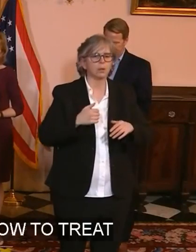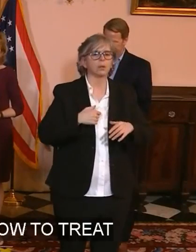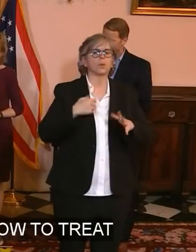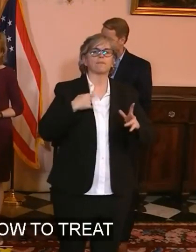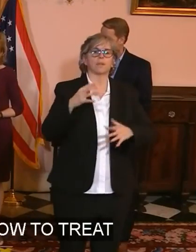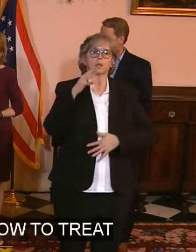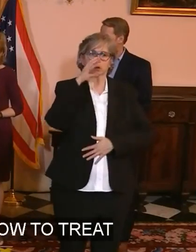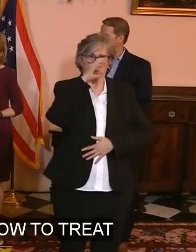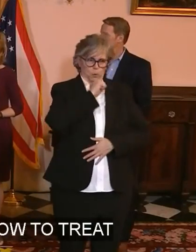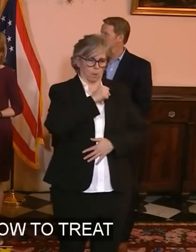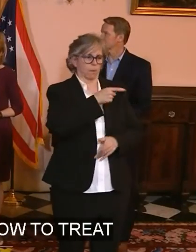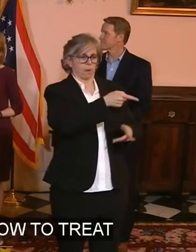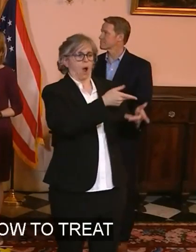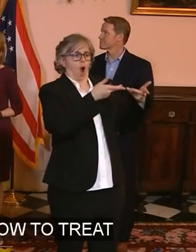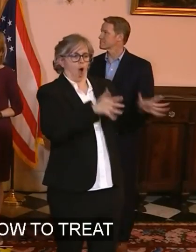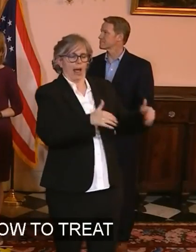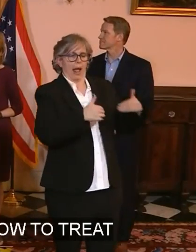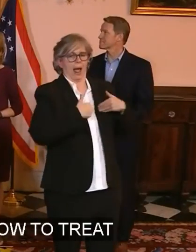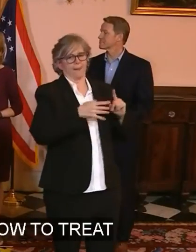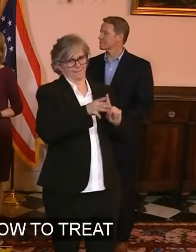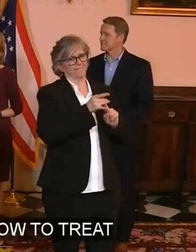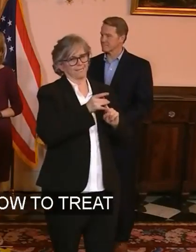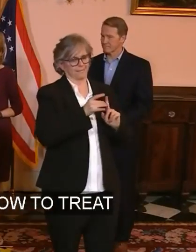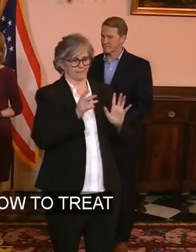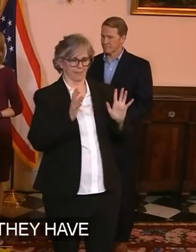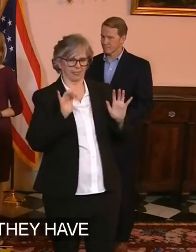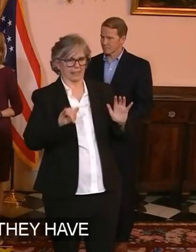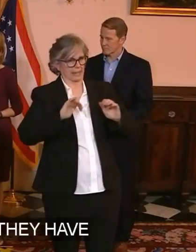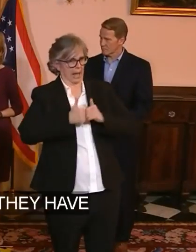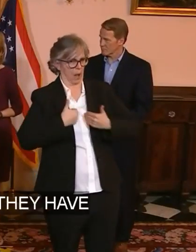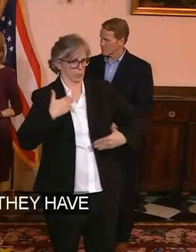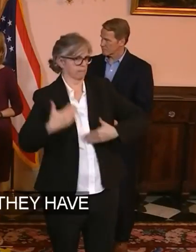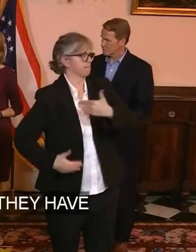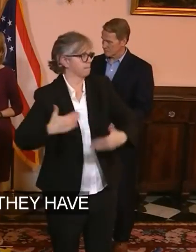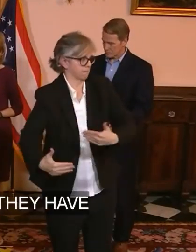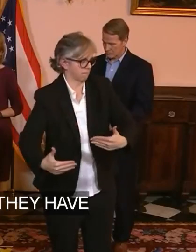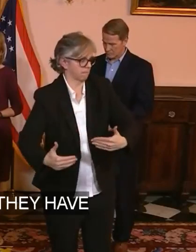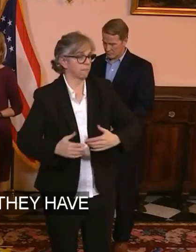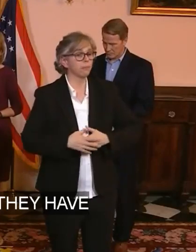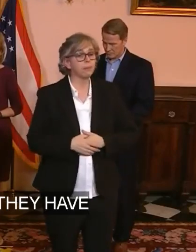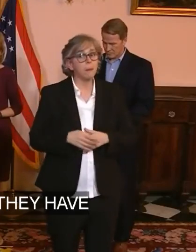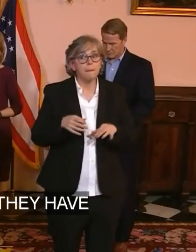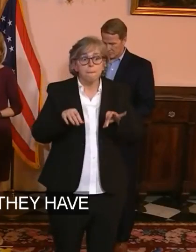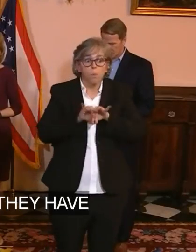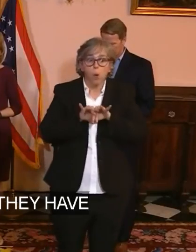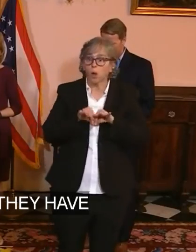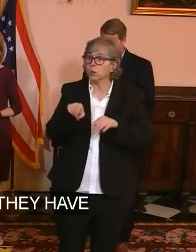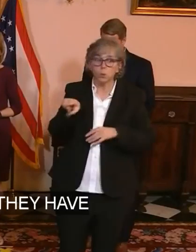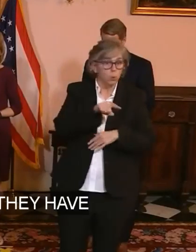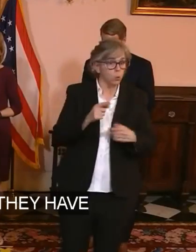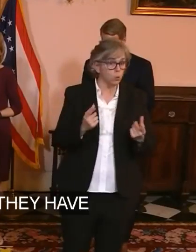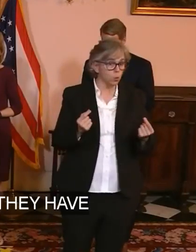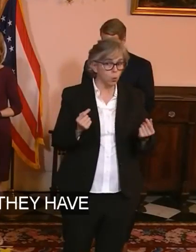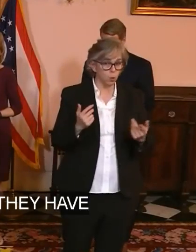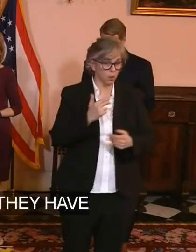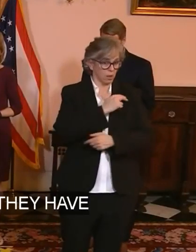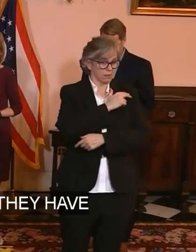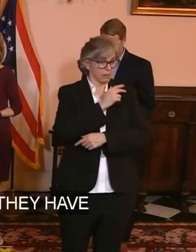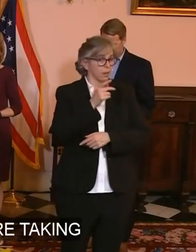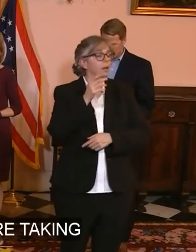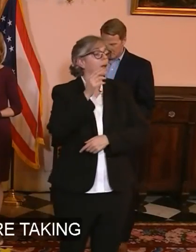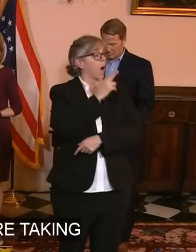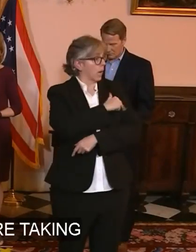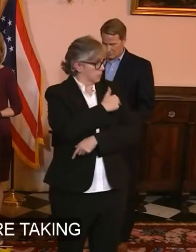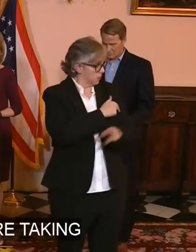Hospitals, if you are taking these tests, it's very, very important to listen to me on this. We have the fastest testing either